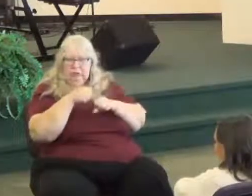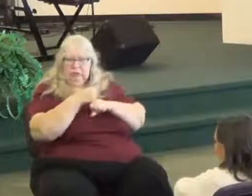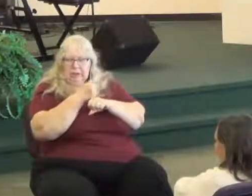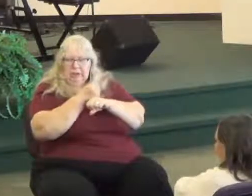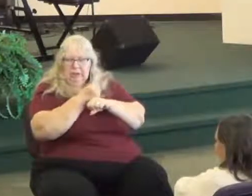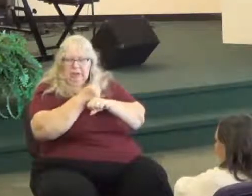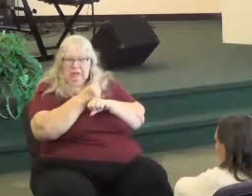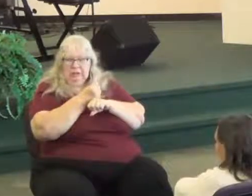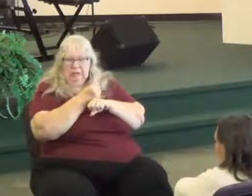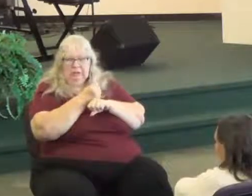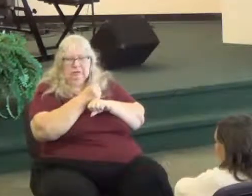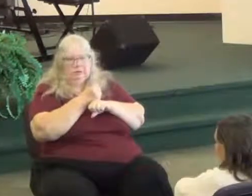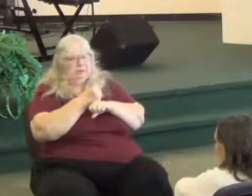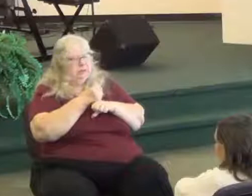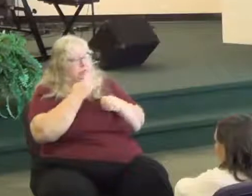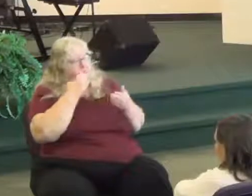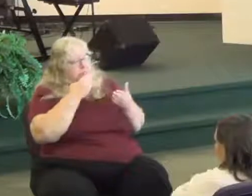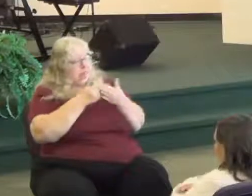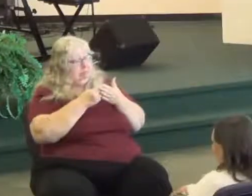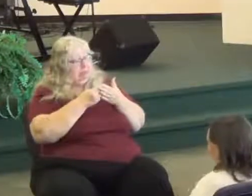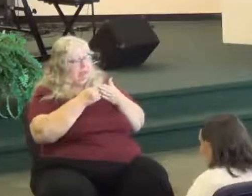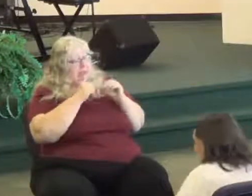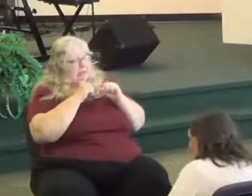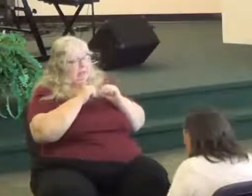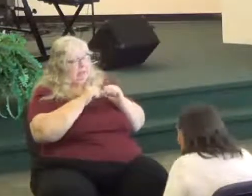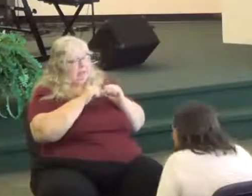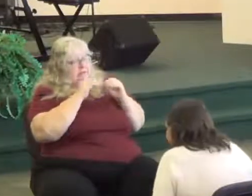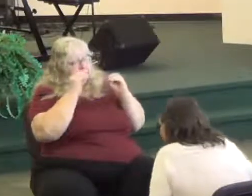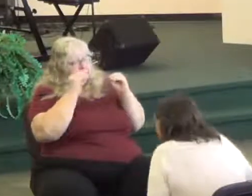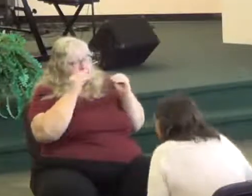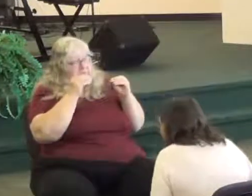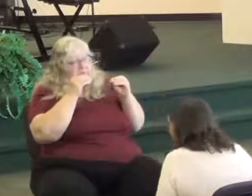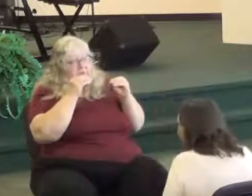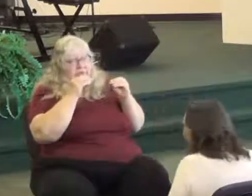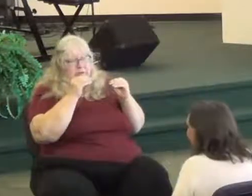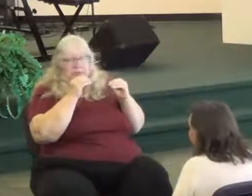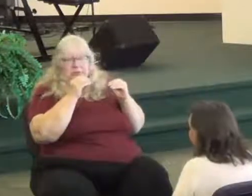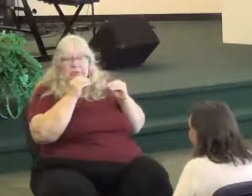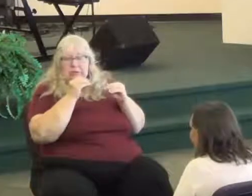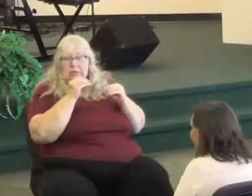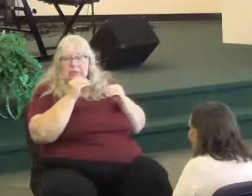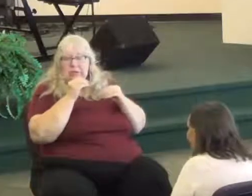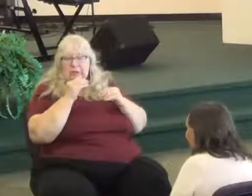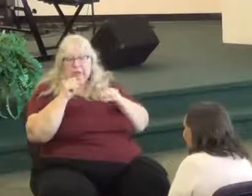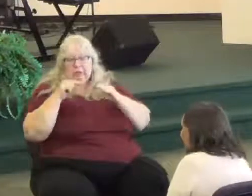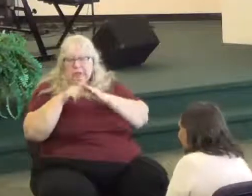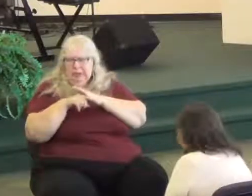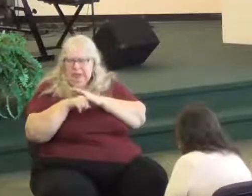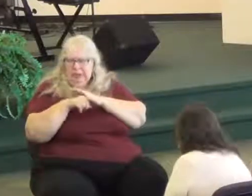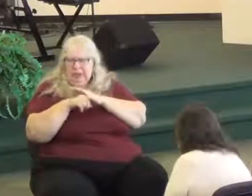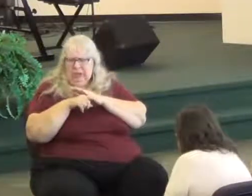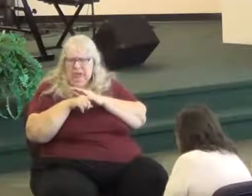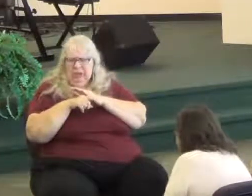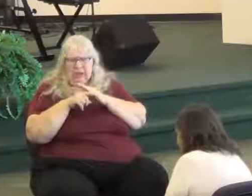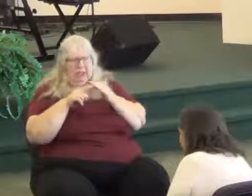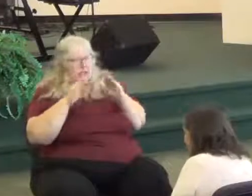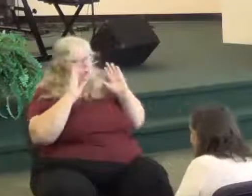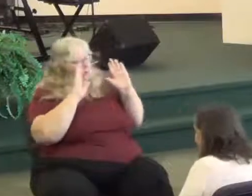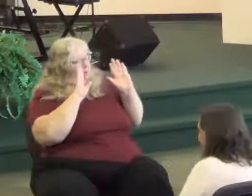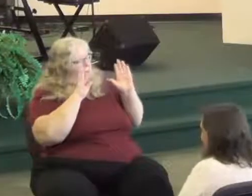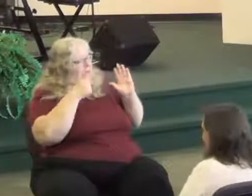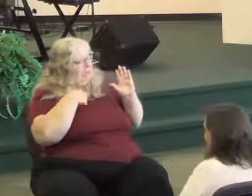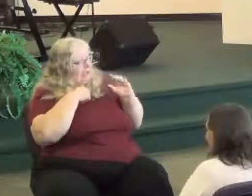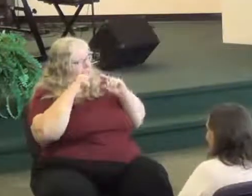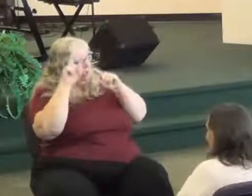kill you. Great, I get to go be with Christ. Well, then we won't kill you. Great, I get to proclaim his name to more people. I mean, there's nothing that can overcome you